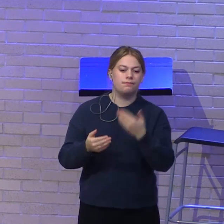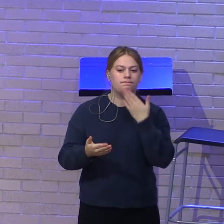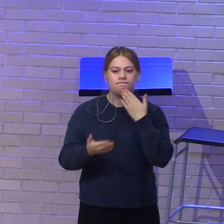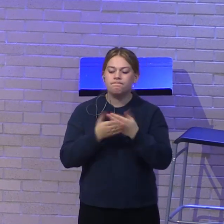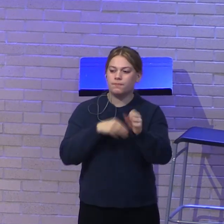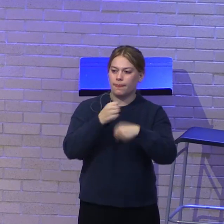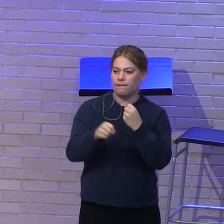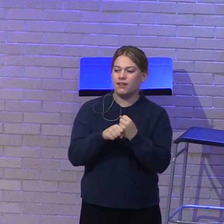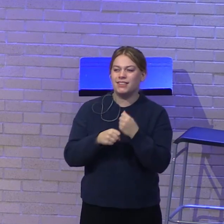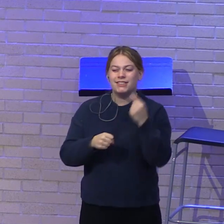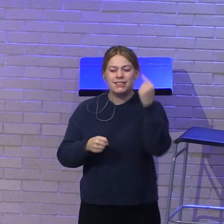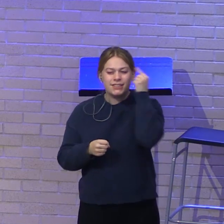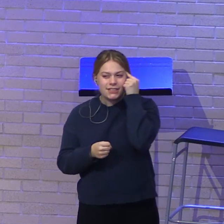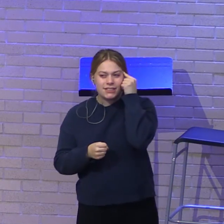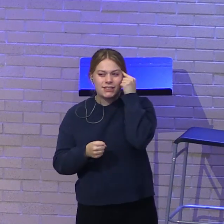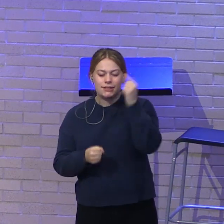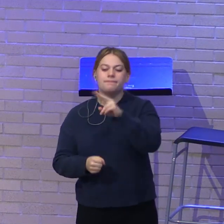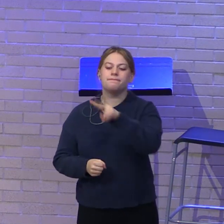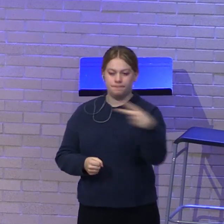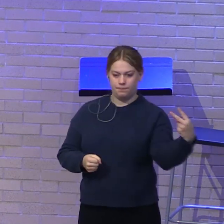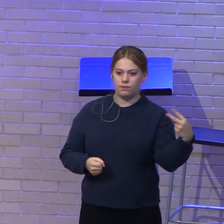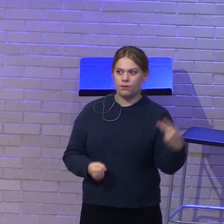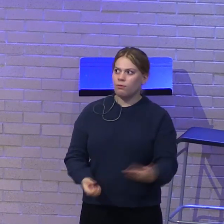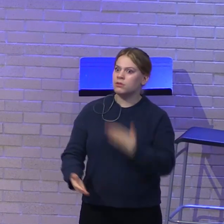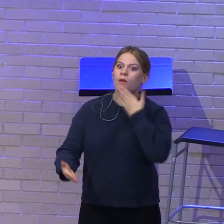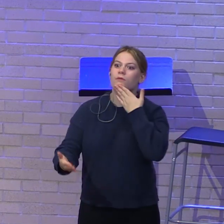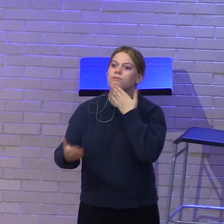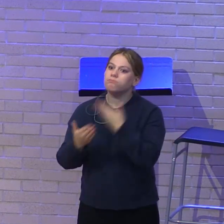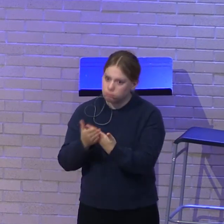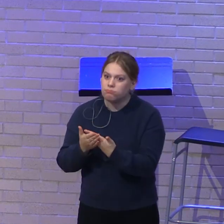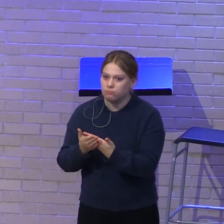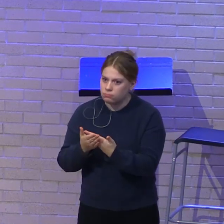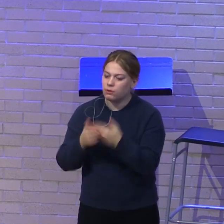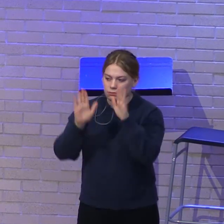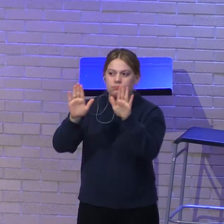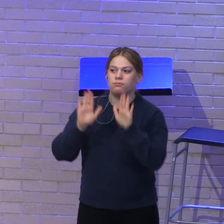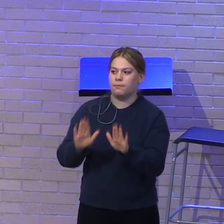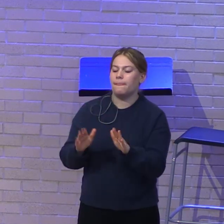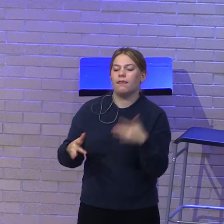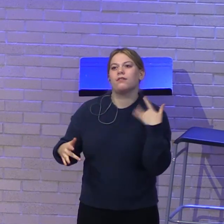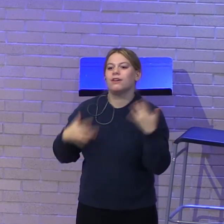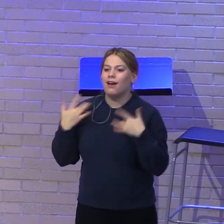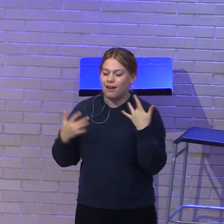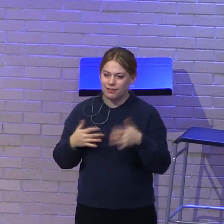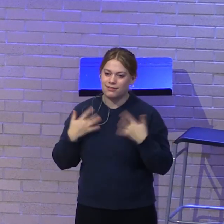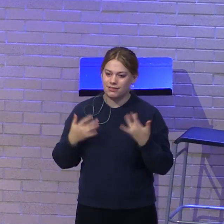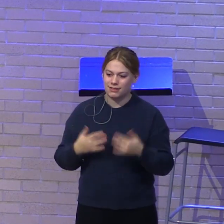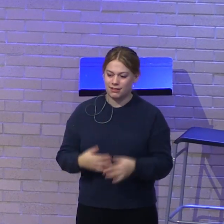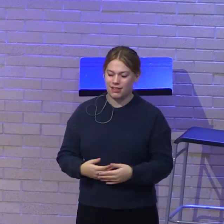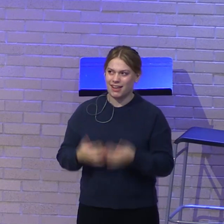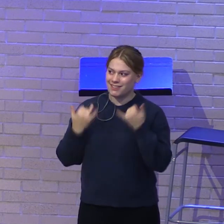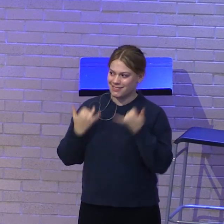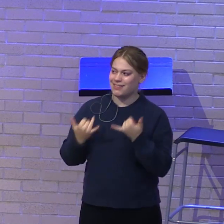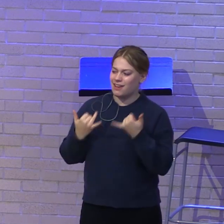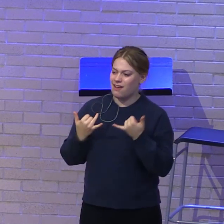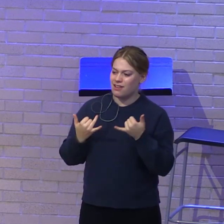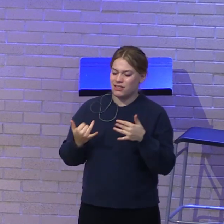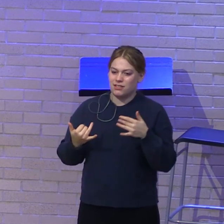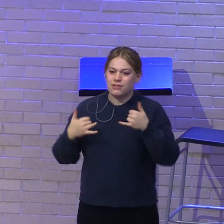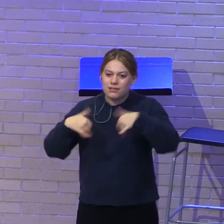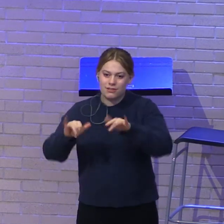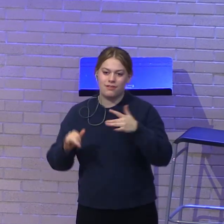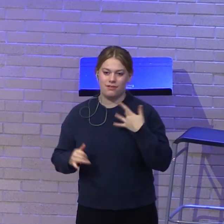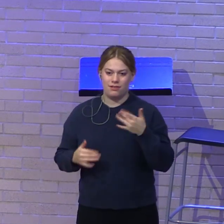that's where they ended up, which was really good for us. That was a super exciting moment, even still, but it was just that